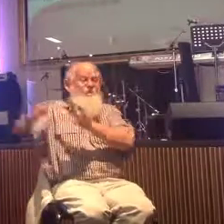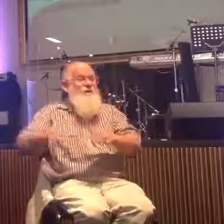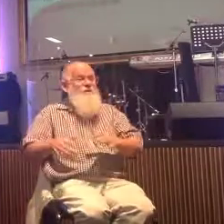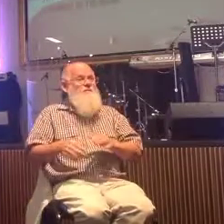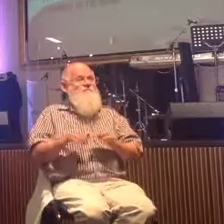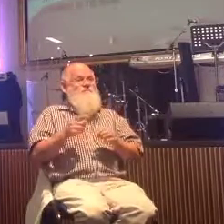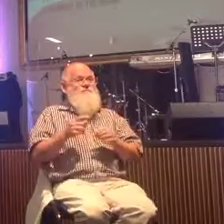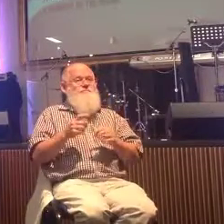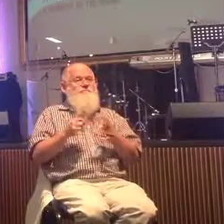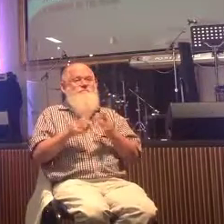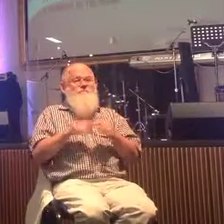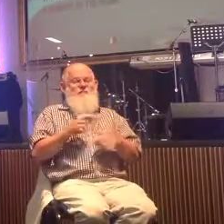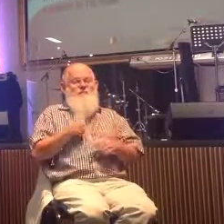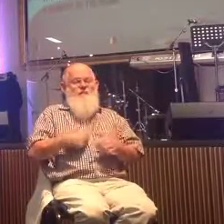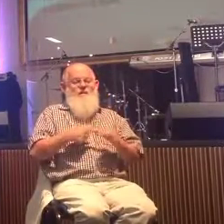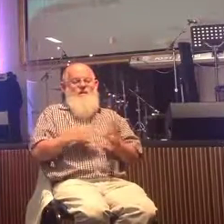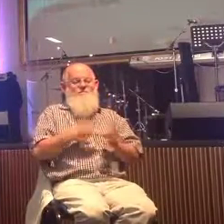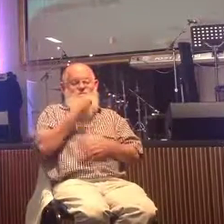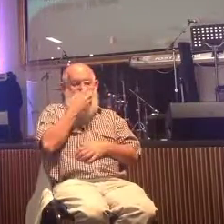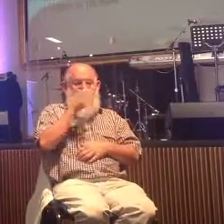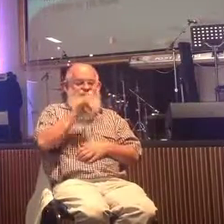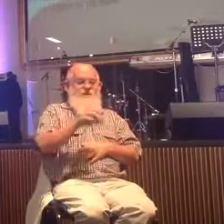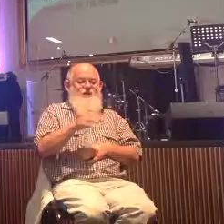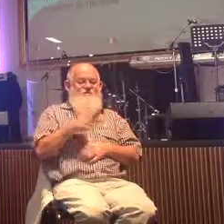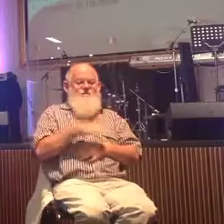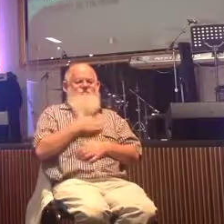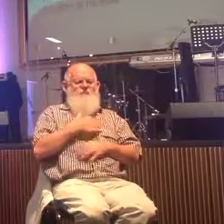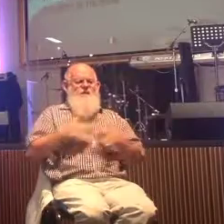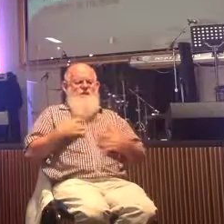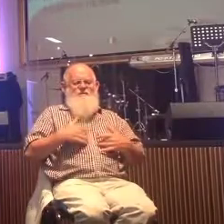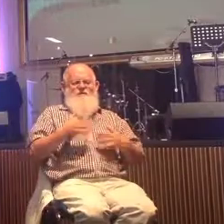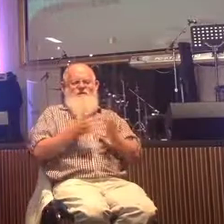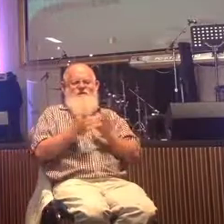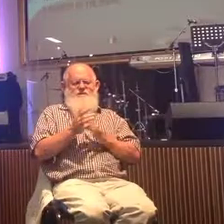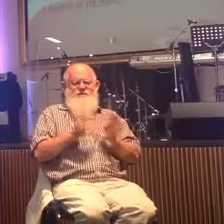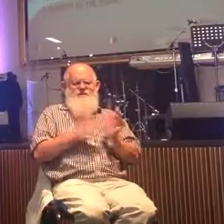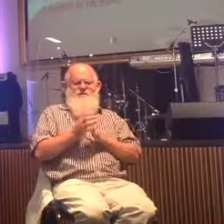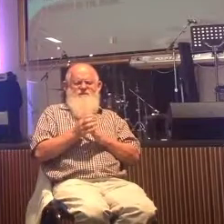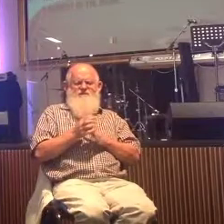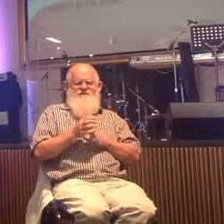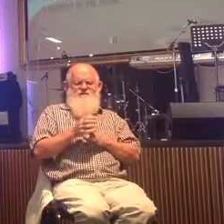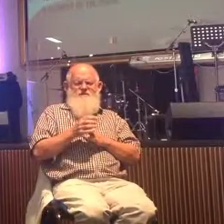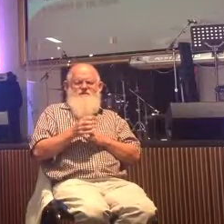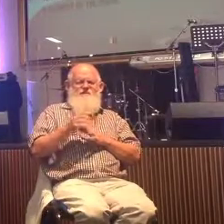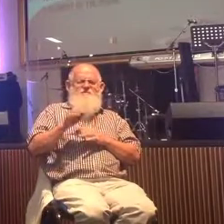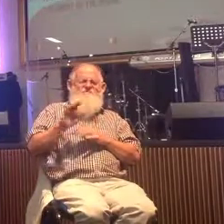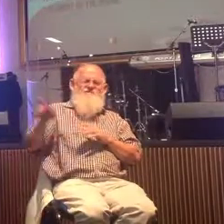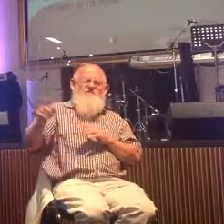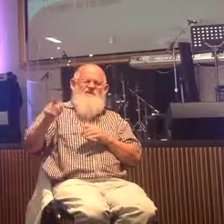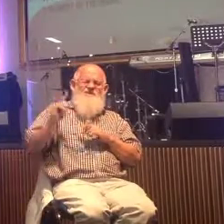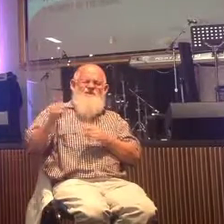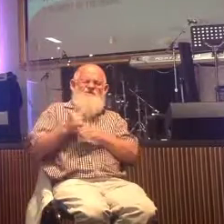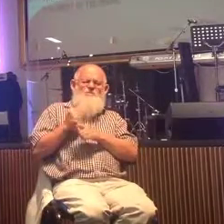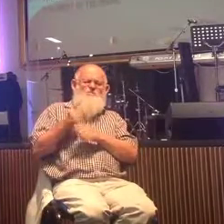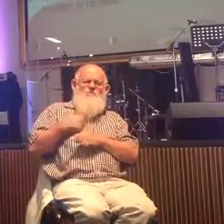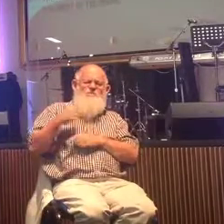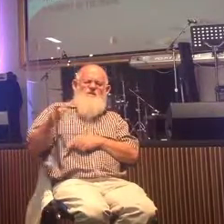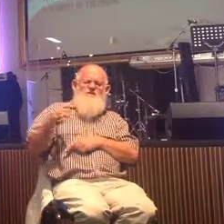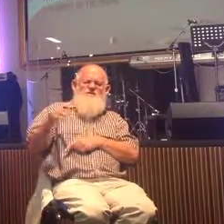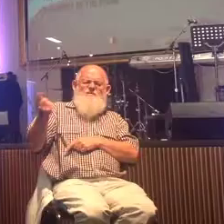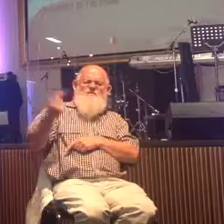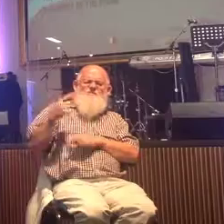If I've got areas of shame in my life, and I say, Jesus, that's just too painful. You can't work in this area. You can't